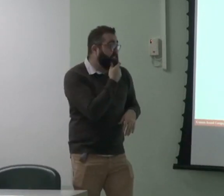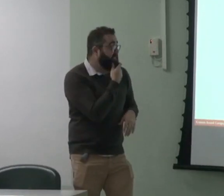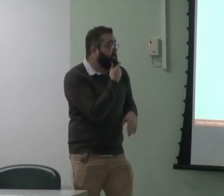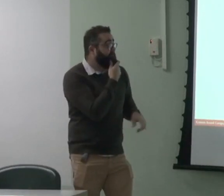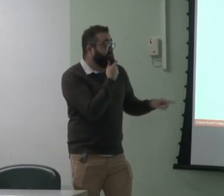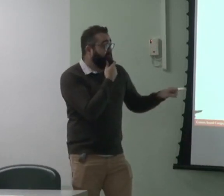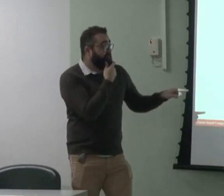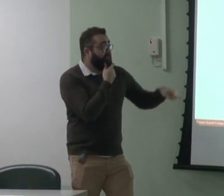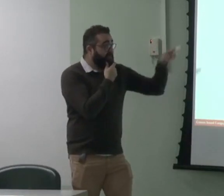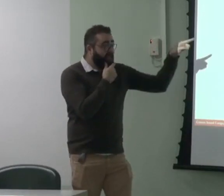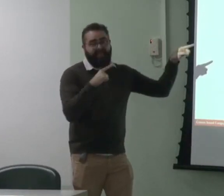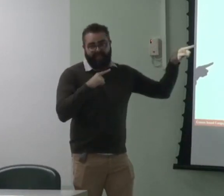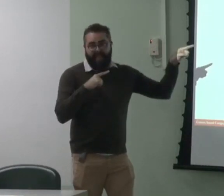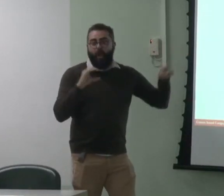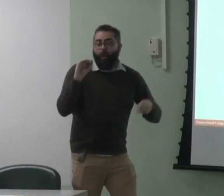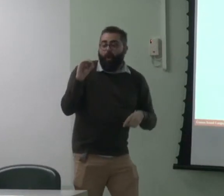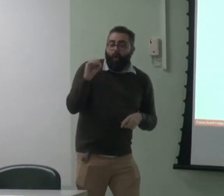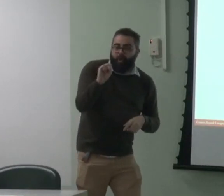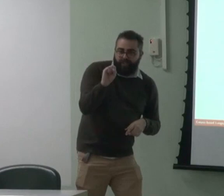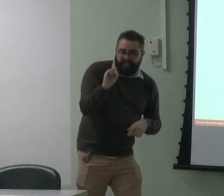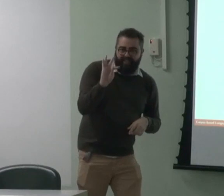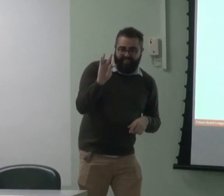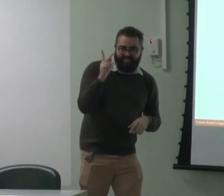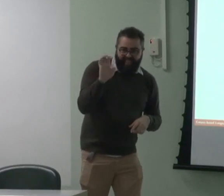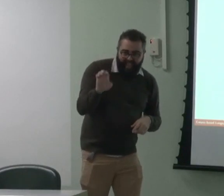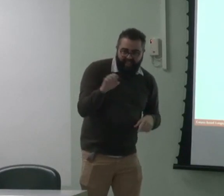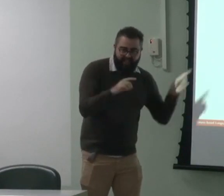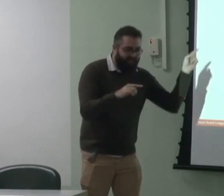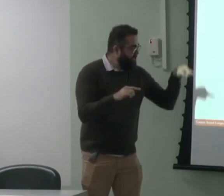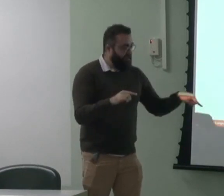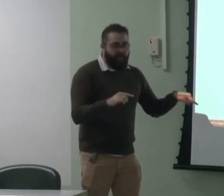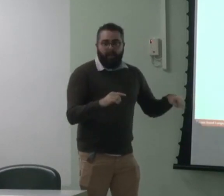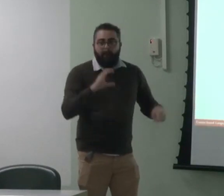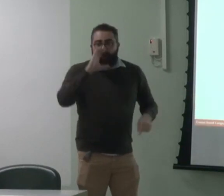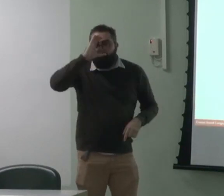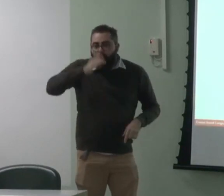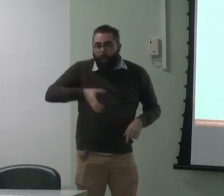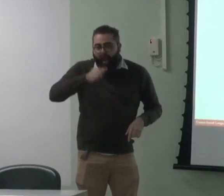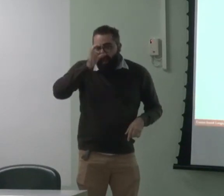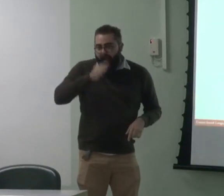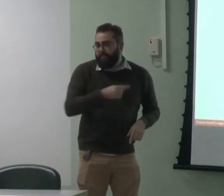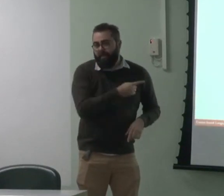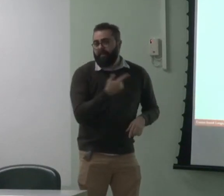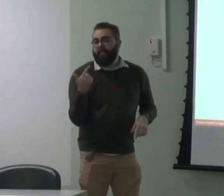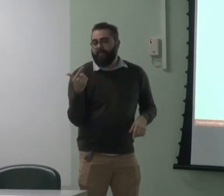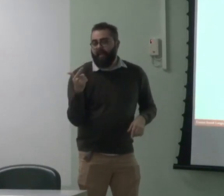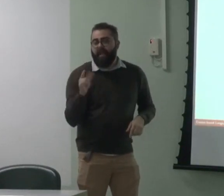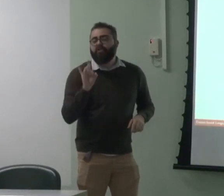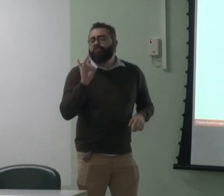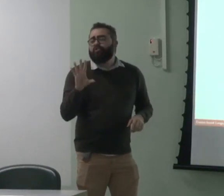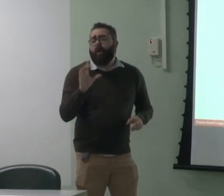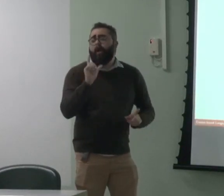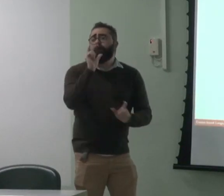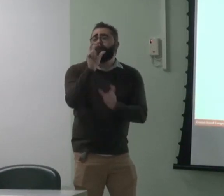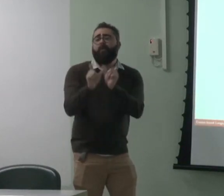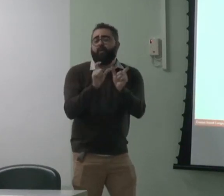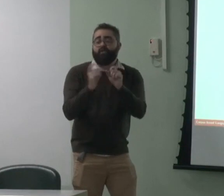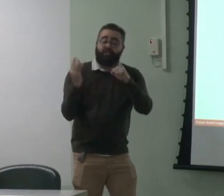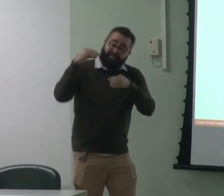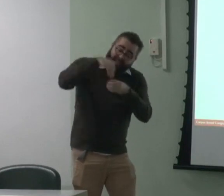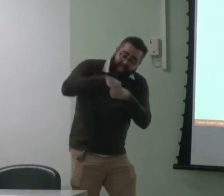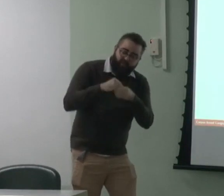there is the auxiliary was, while in Bulgarian the past is directly marked morphologically on the verb.